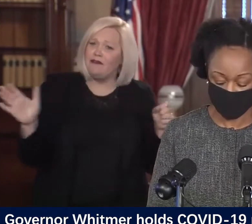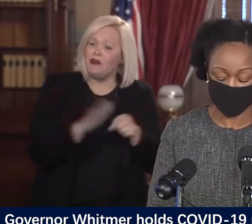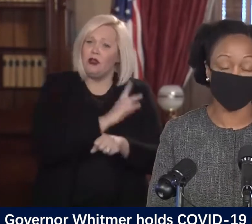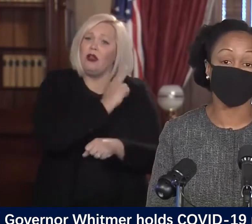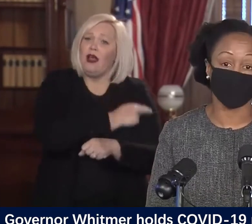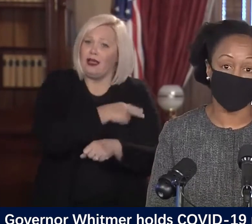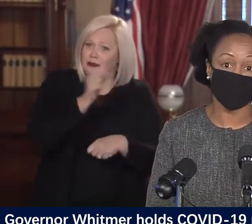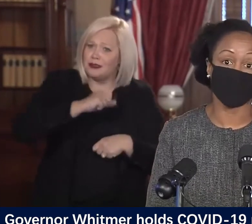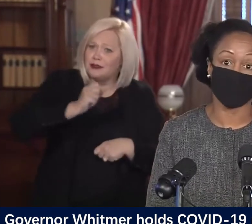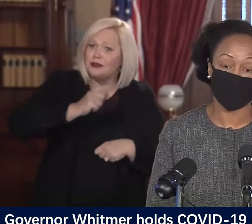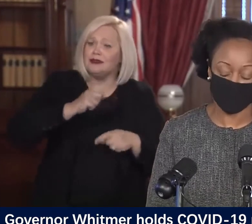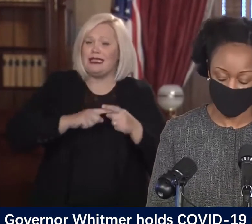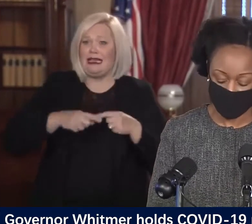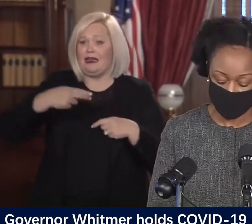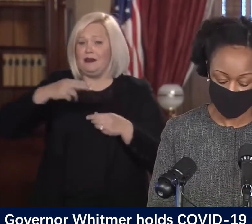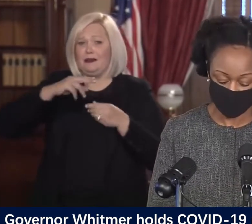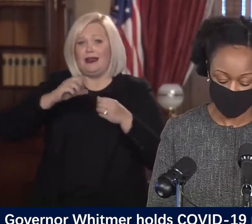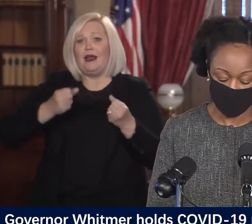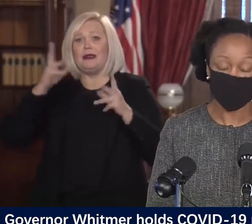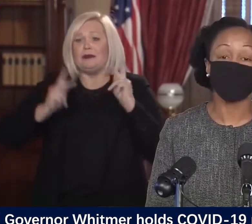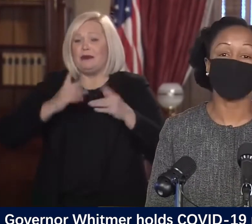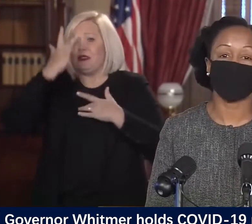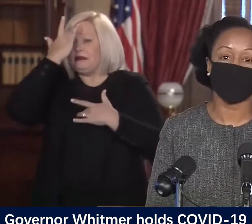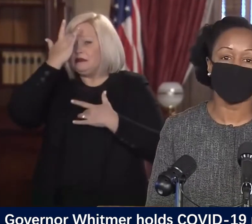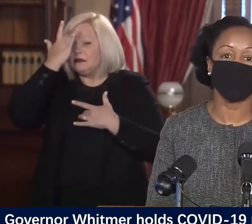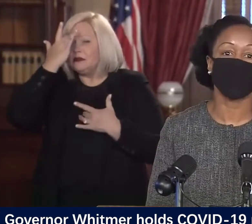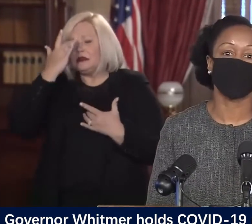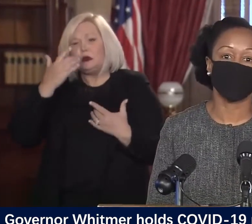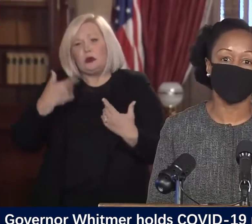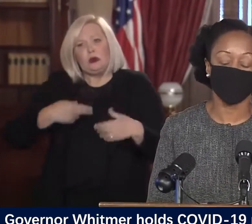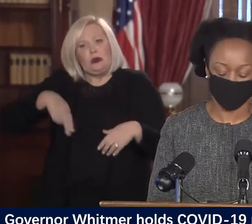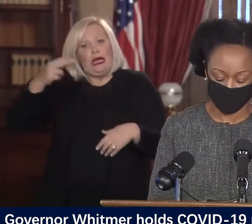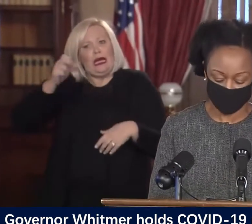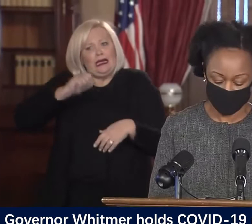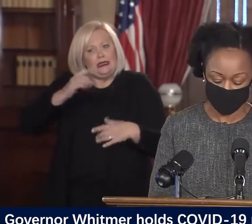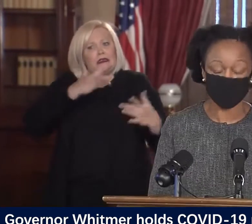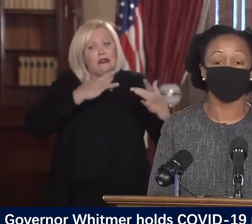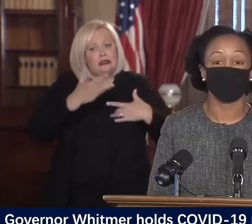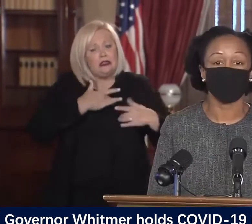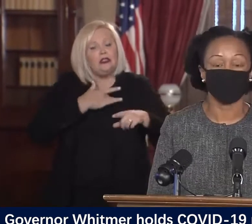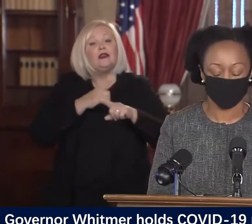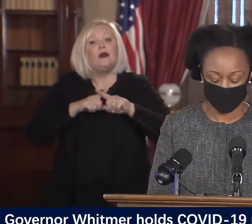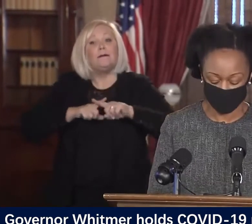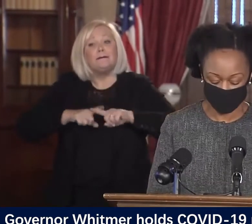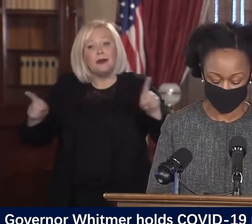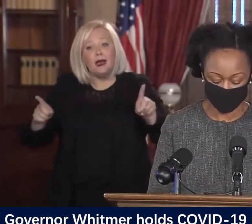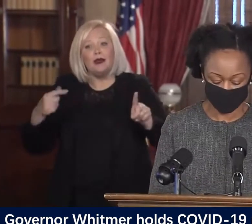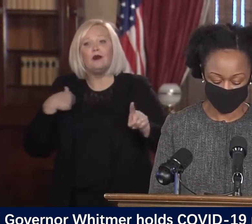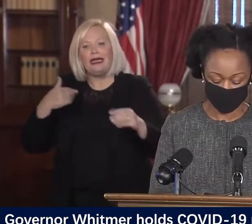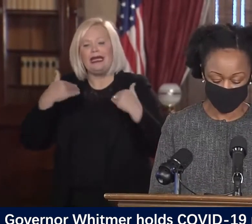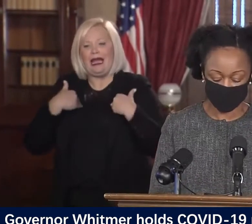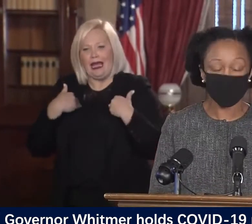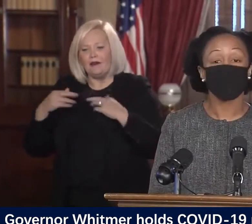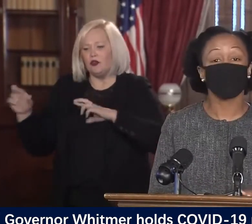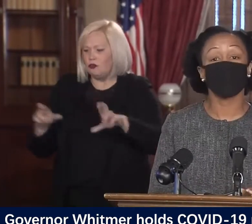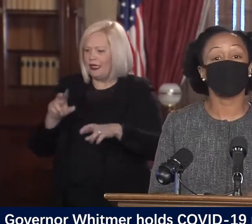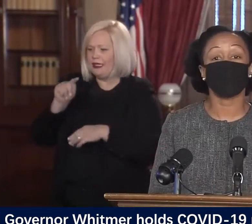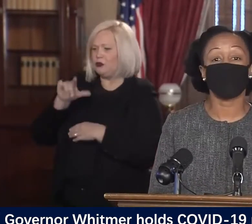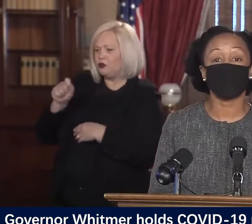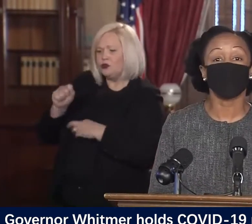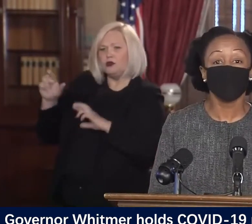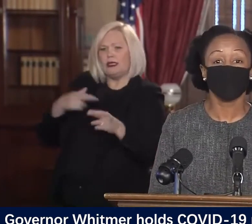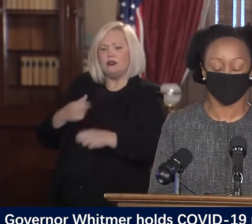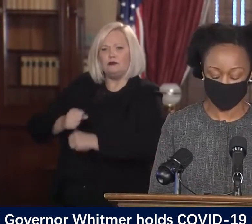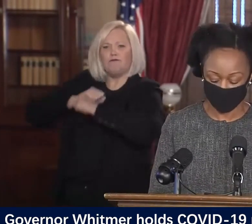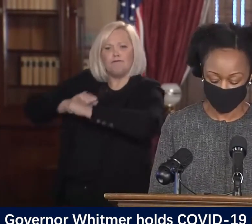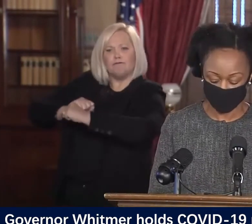positivity rates remain alarmingly high, we have the tools we need to fight this pandemic. Think about